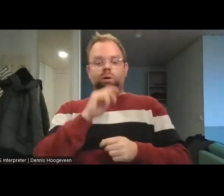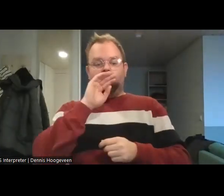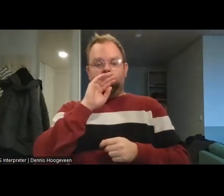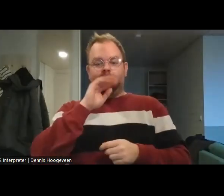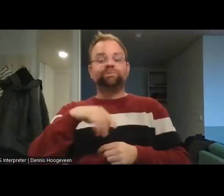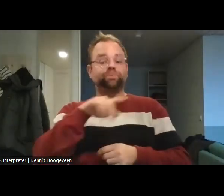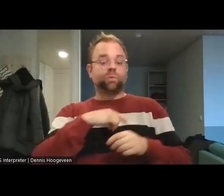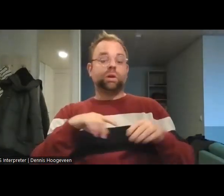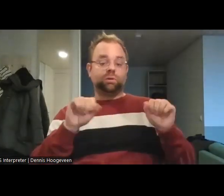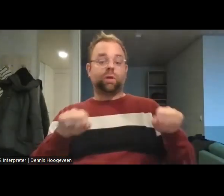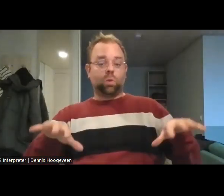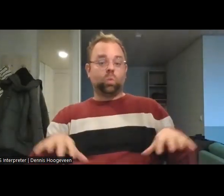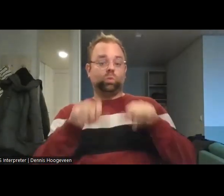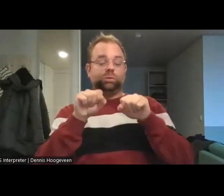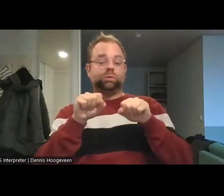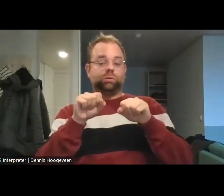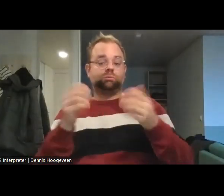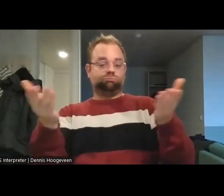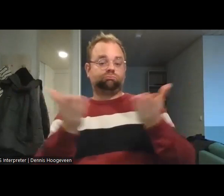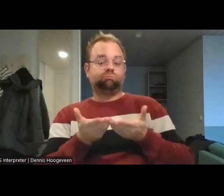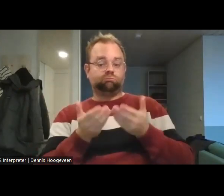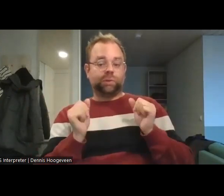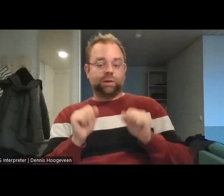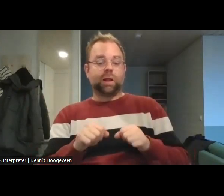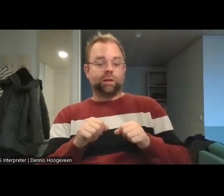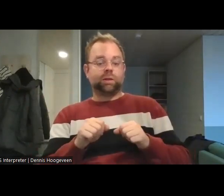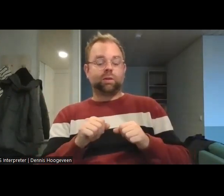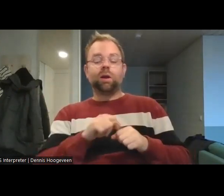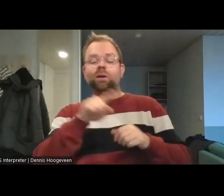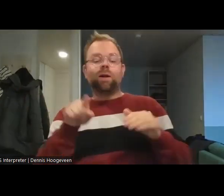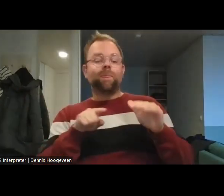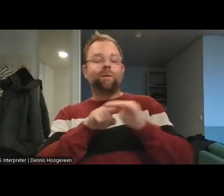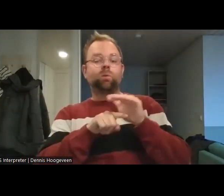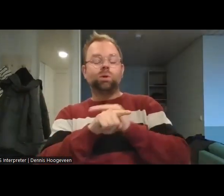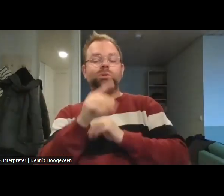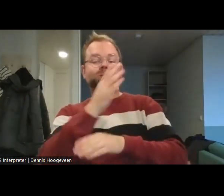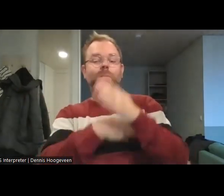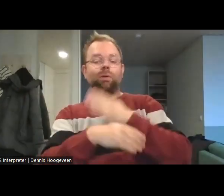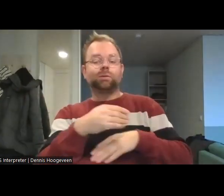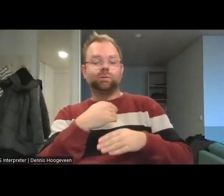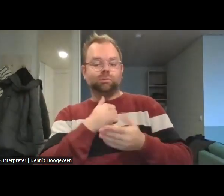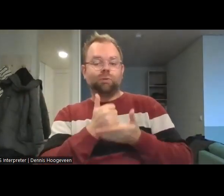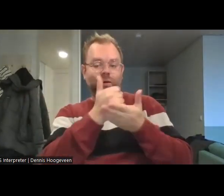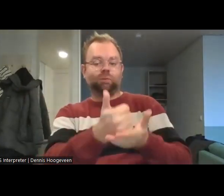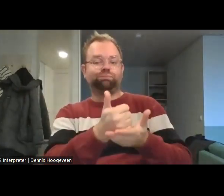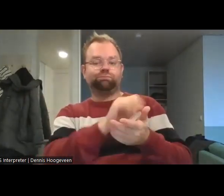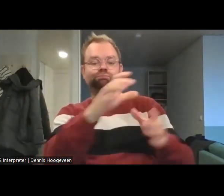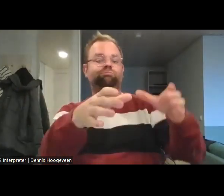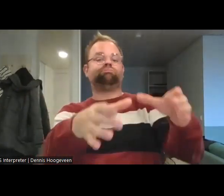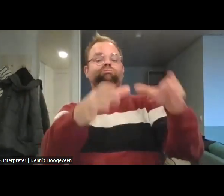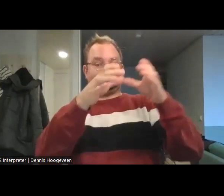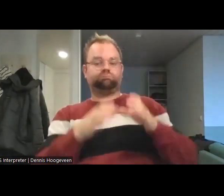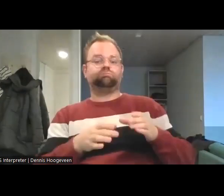to participate in person into the Global Refugee Forum. So if you would be interested as well,